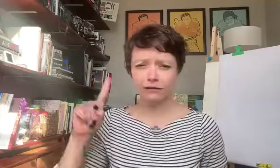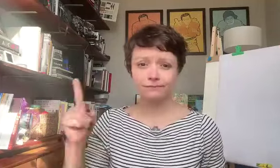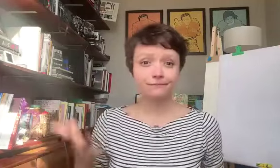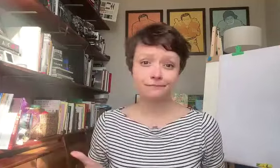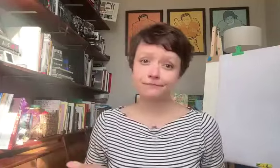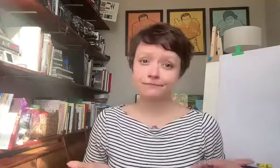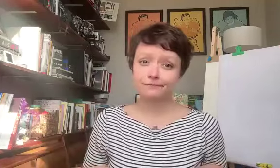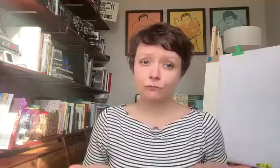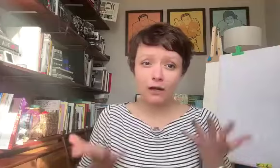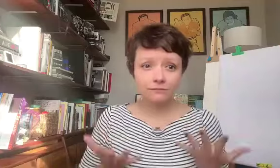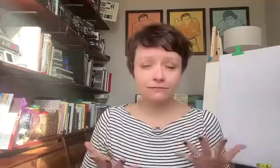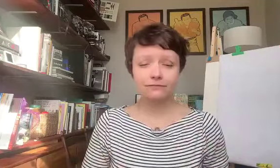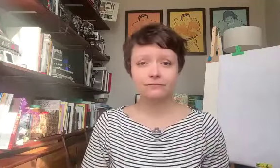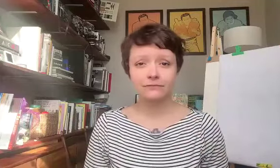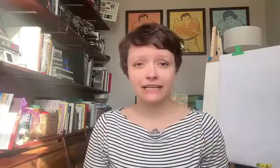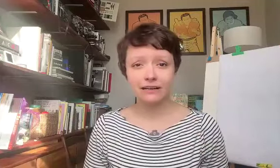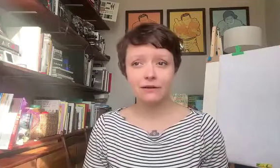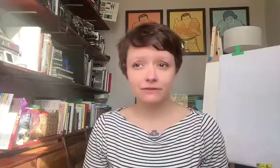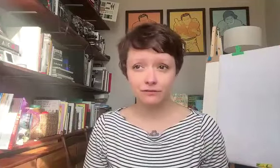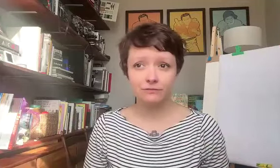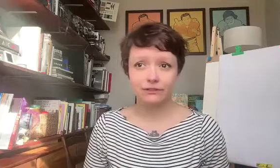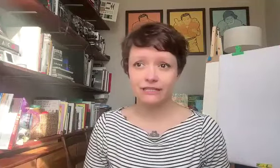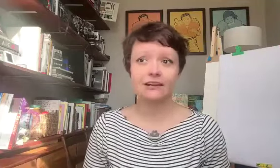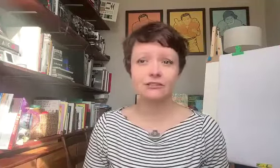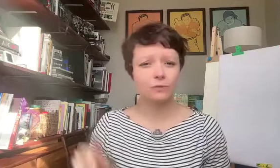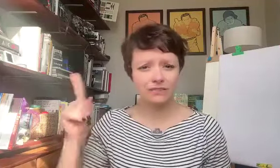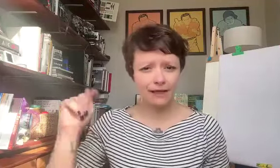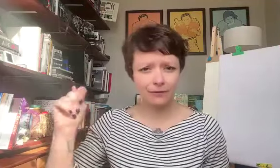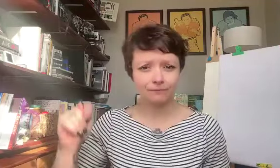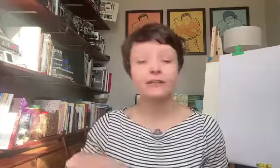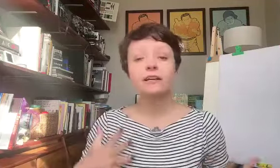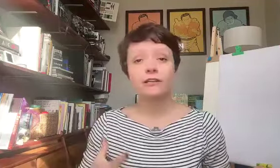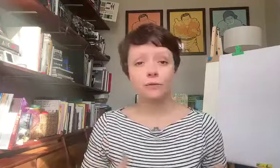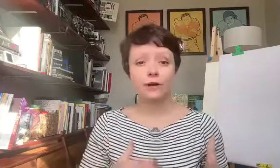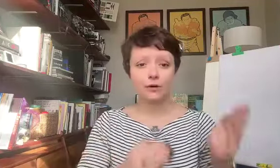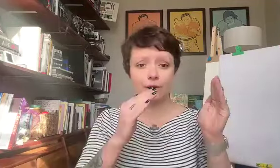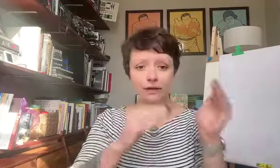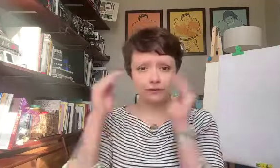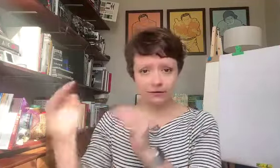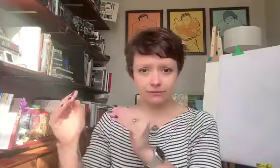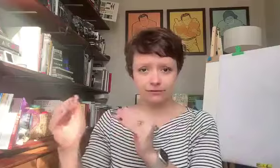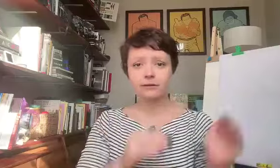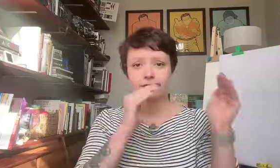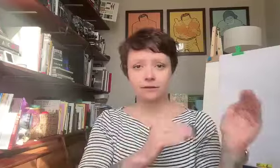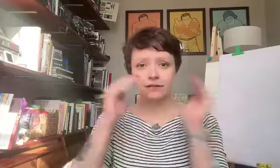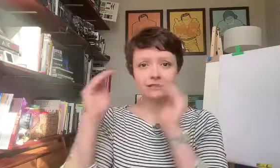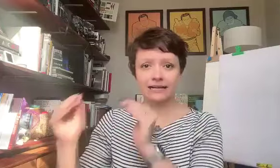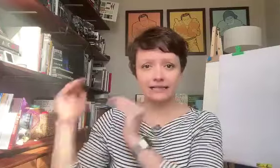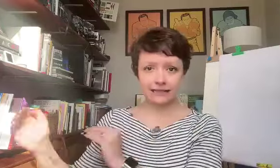where? Well, and when you say it, you say, where's the bathroom? So we're going with signed